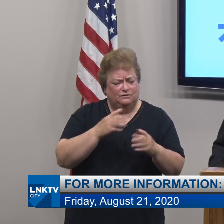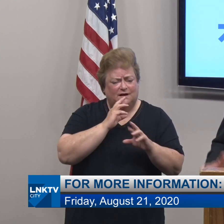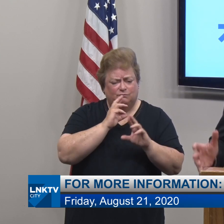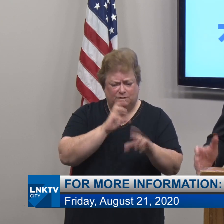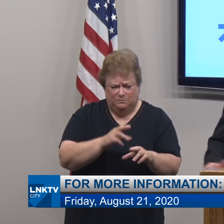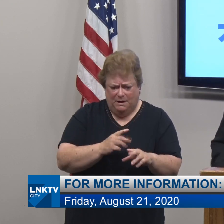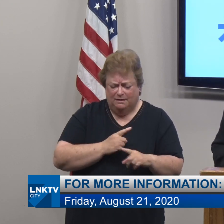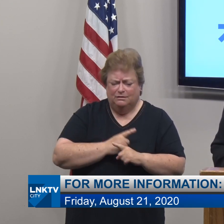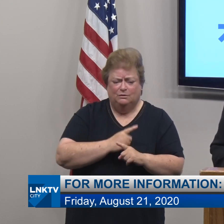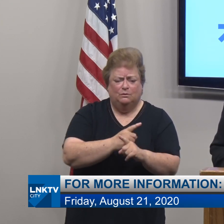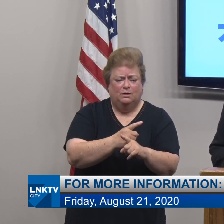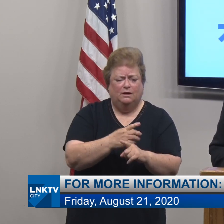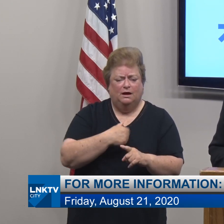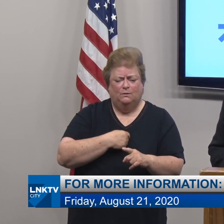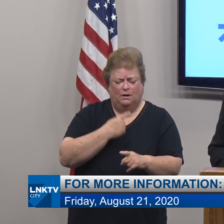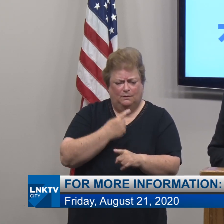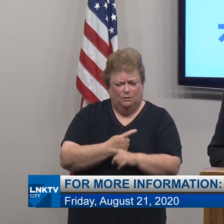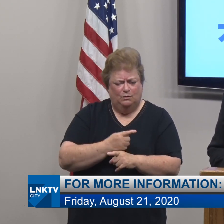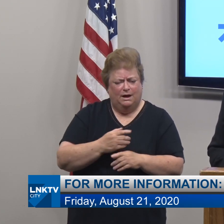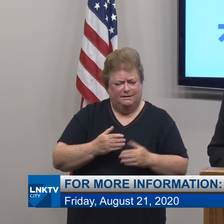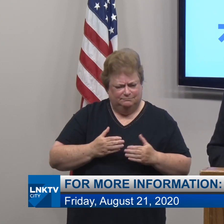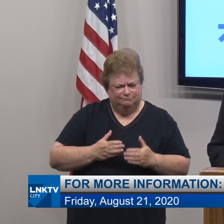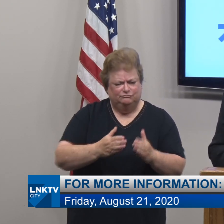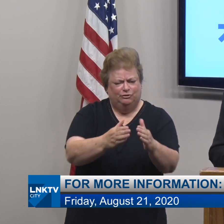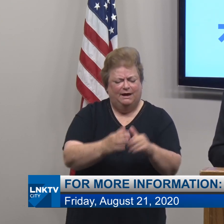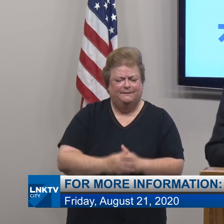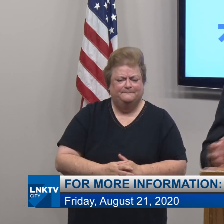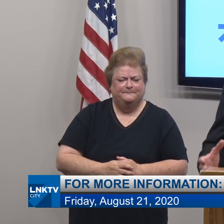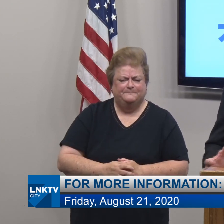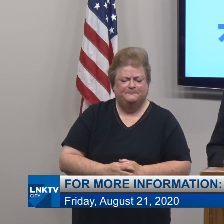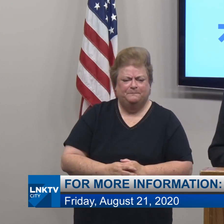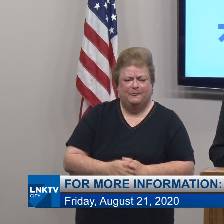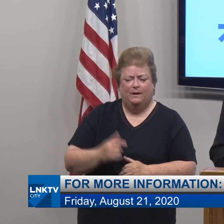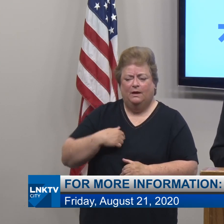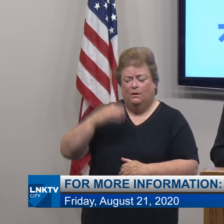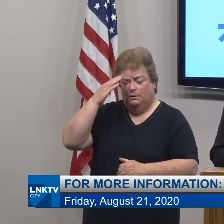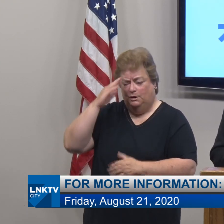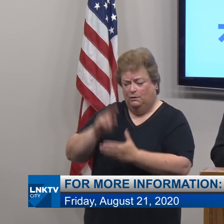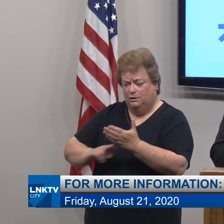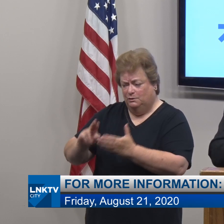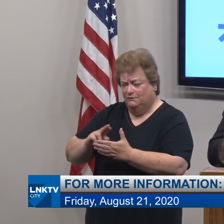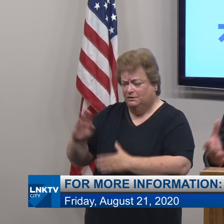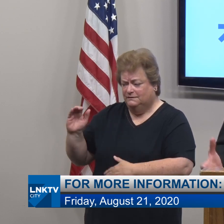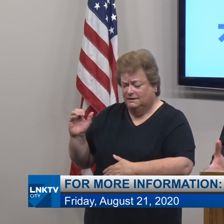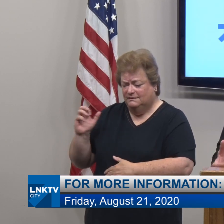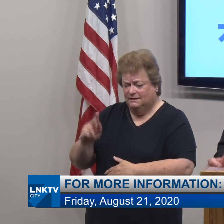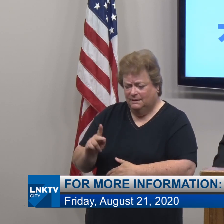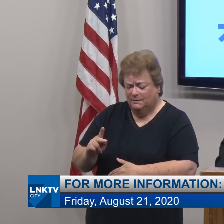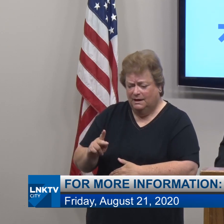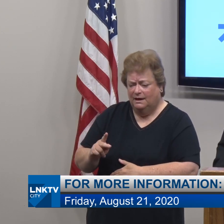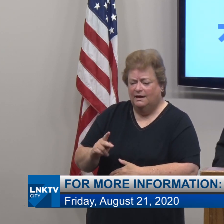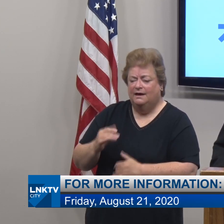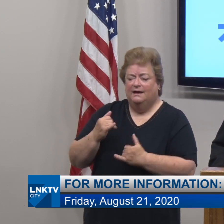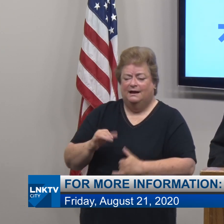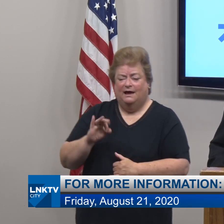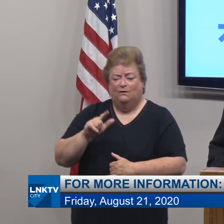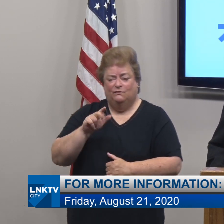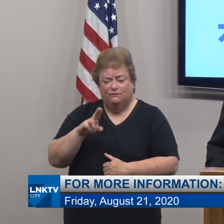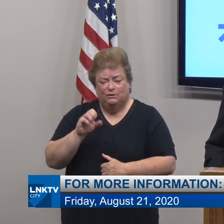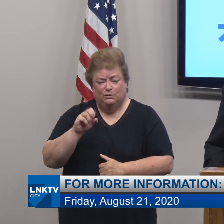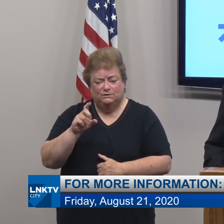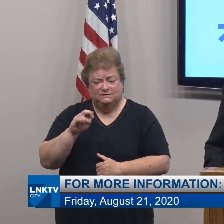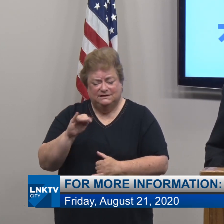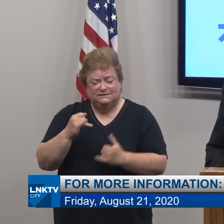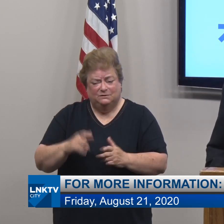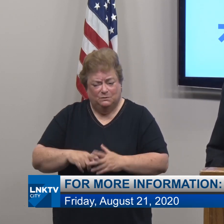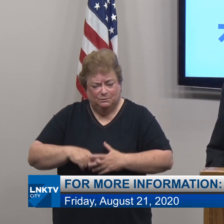accordingly, and we're on the right track. So we know the university's returning. We know the traditional flu season's coming. We know that we